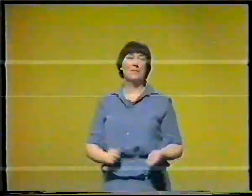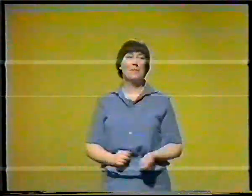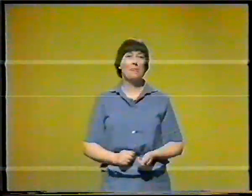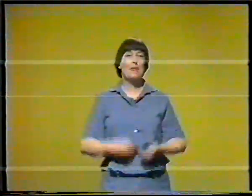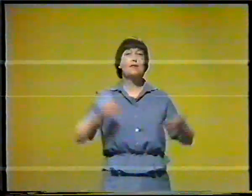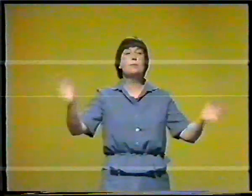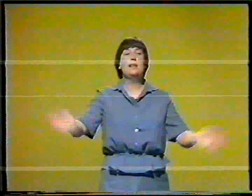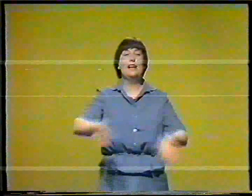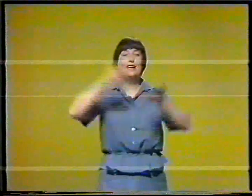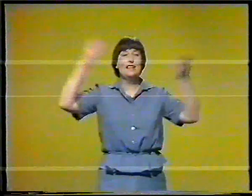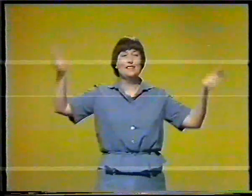To play.